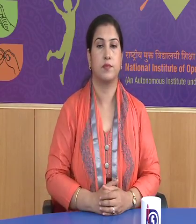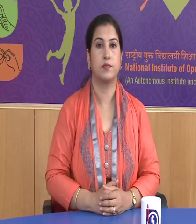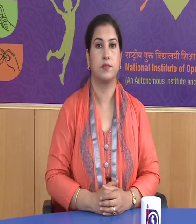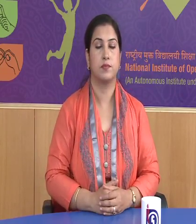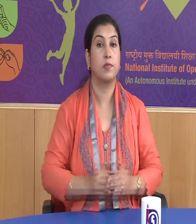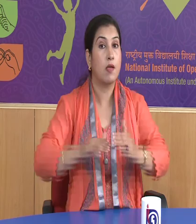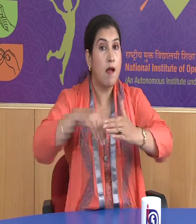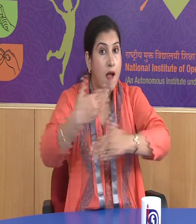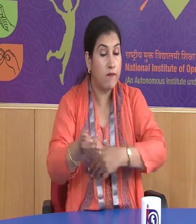After independence,